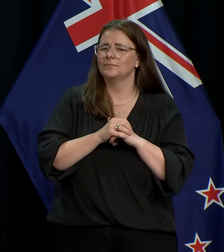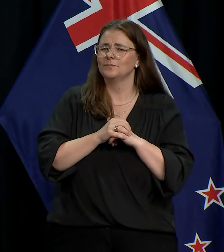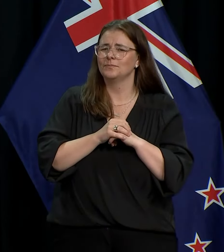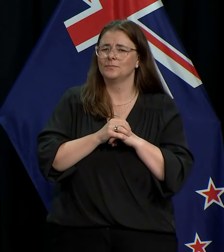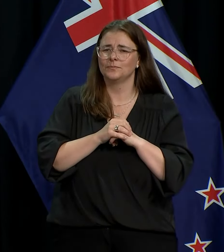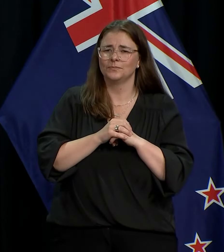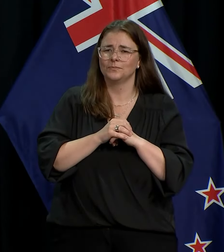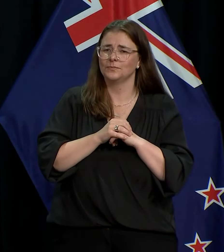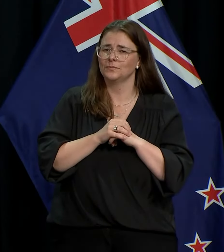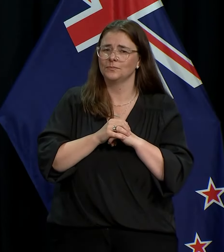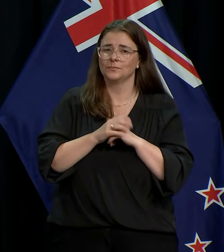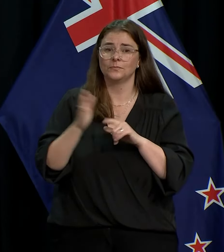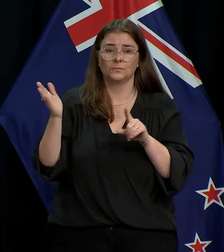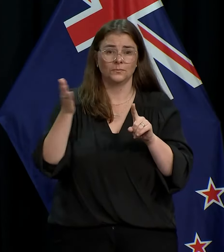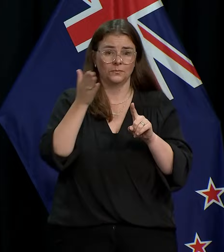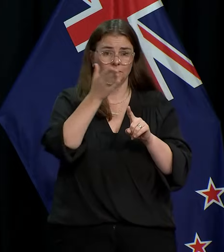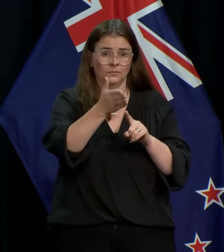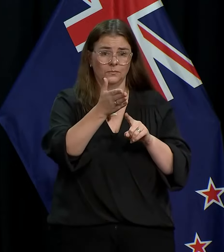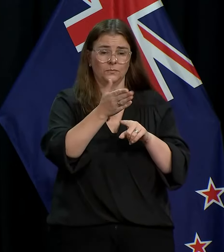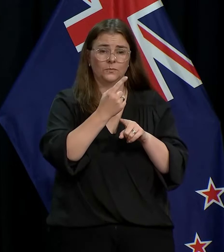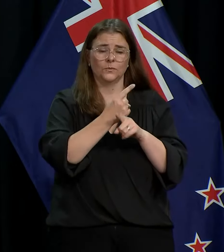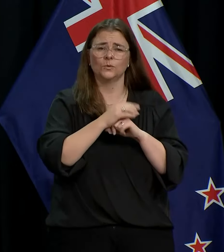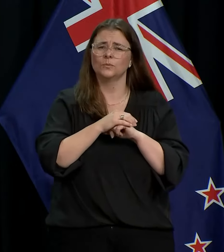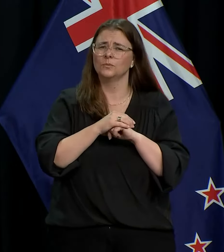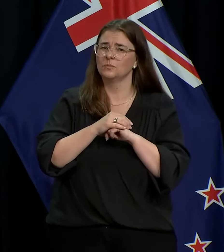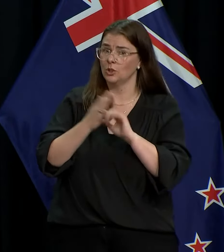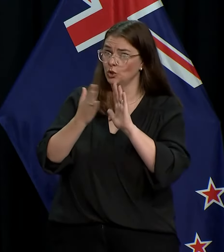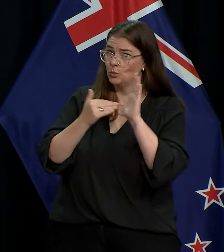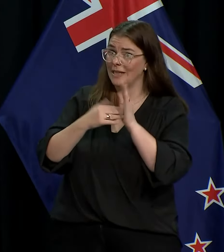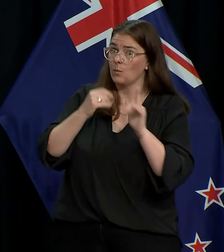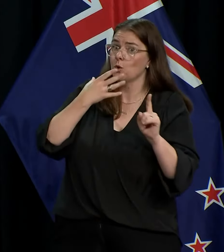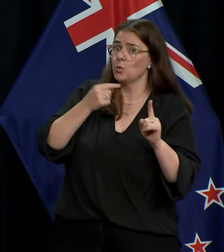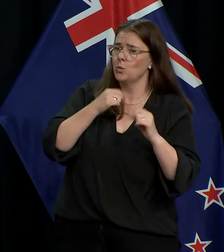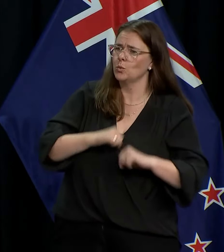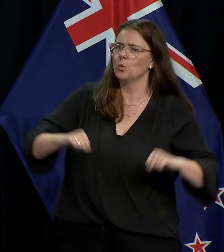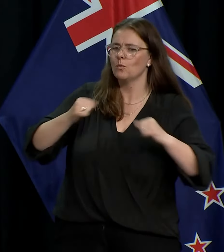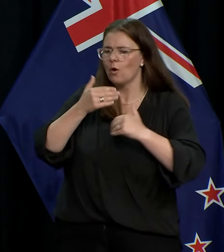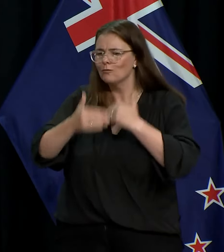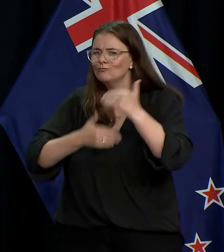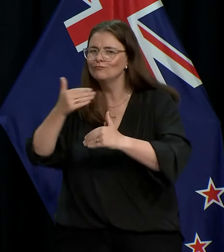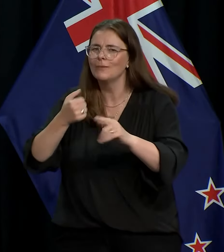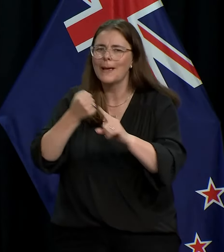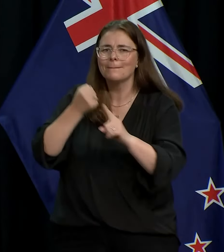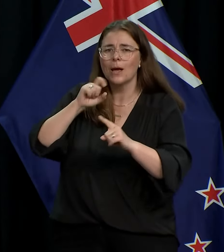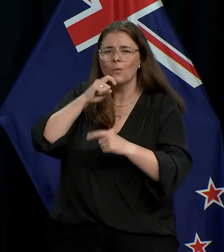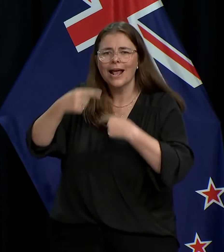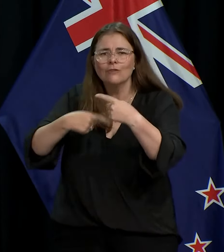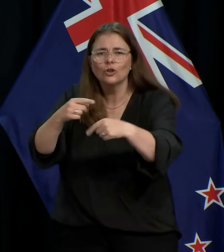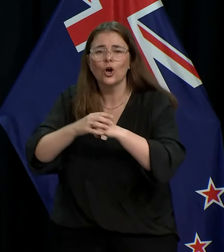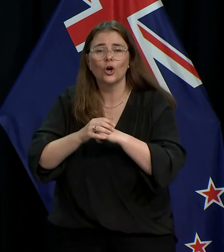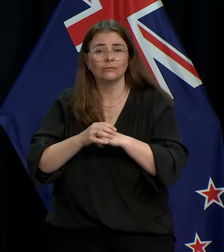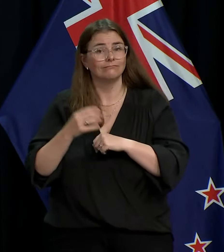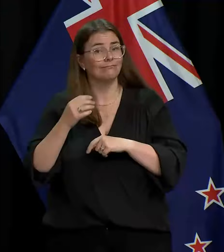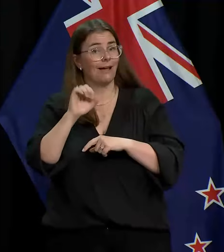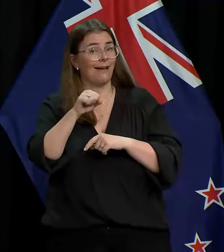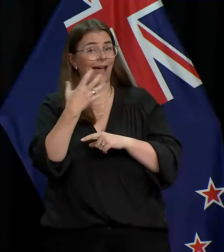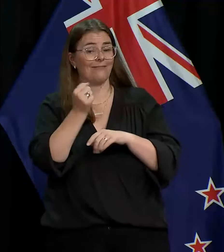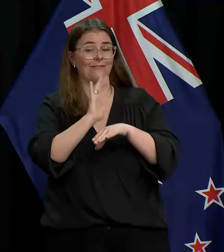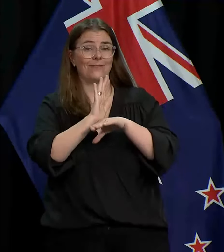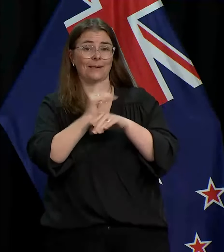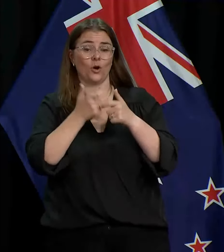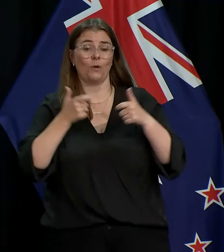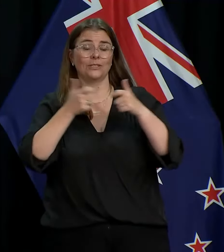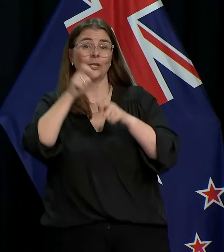going. Do you on that? Go ahead, Gina. How is New Zealand going to leverage of this? We already have members of the New Zealand Film